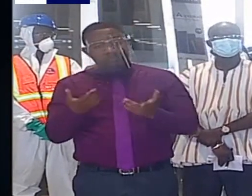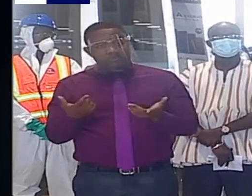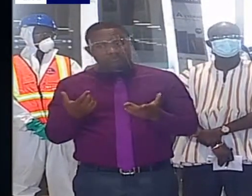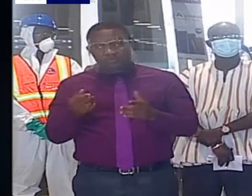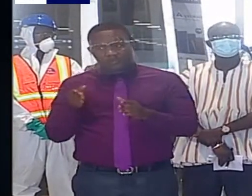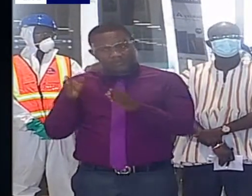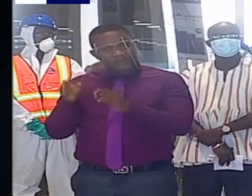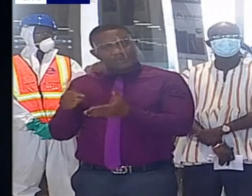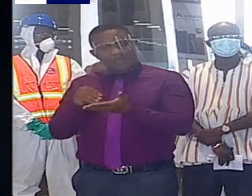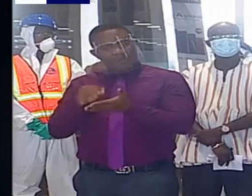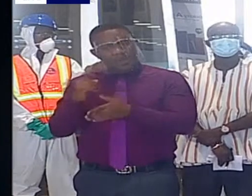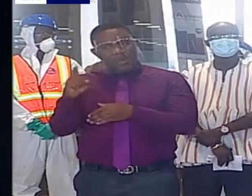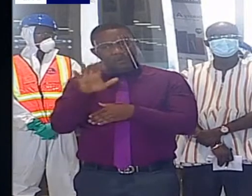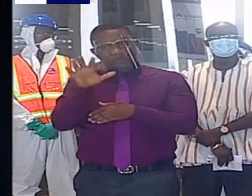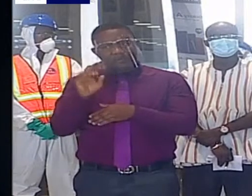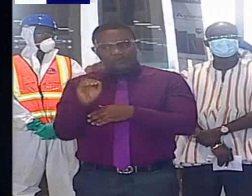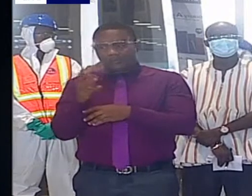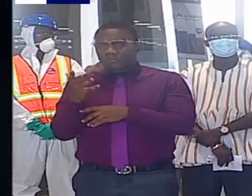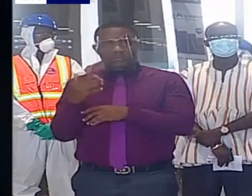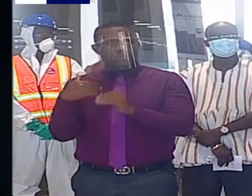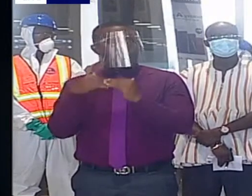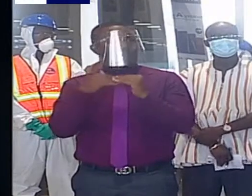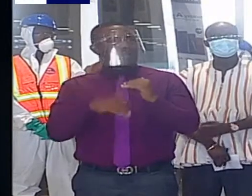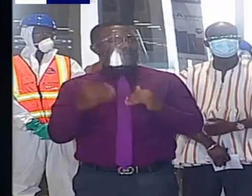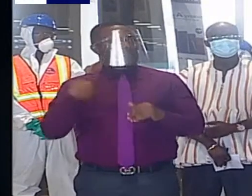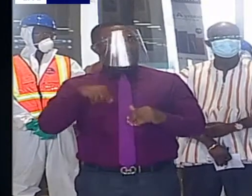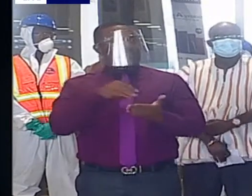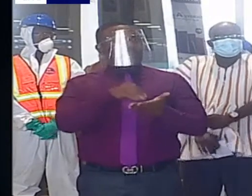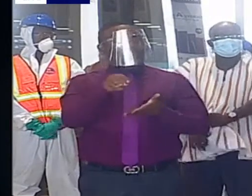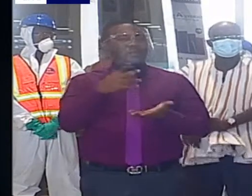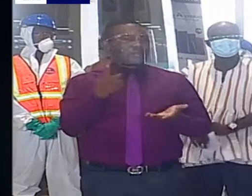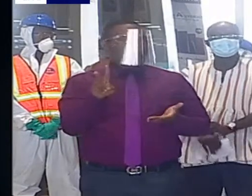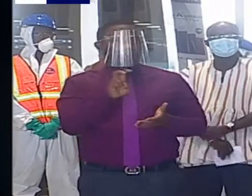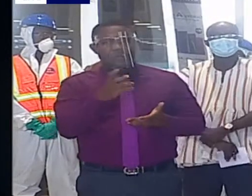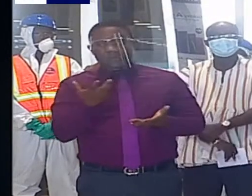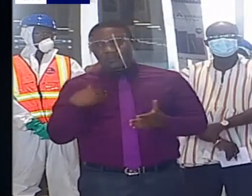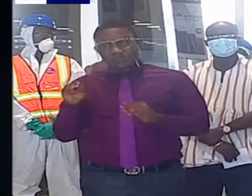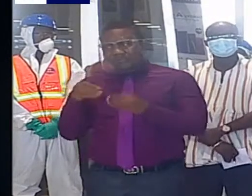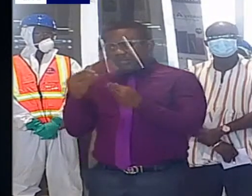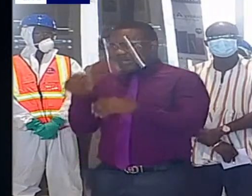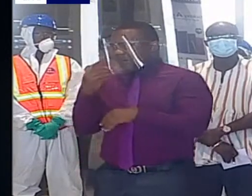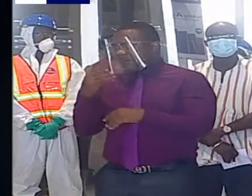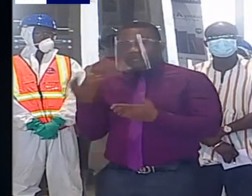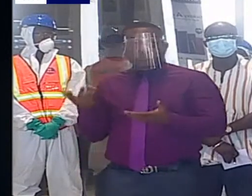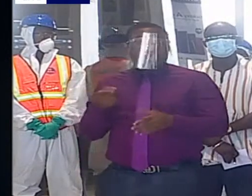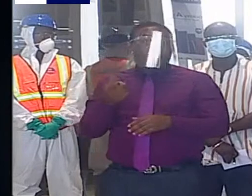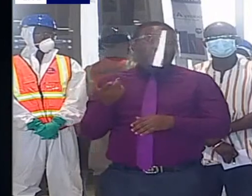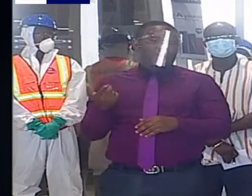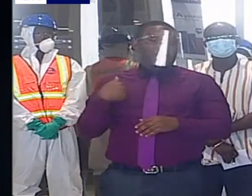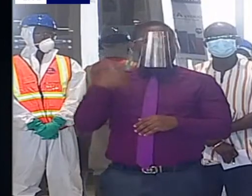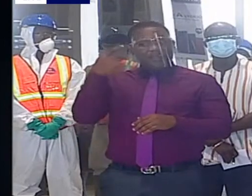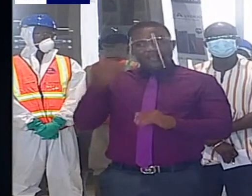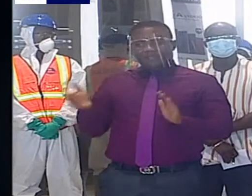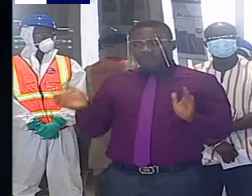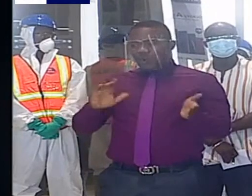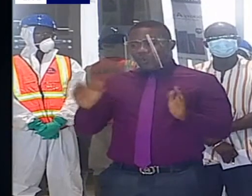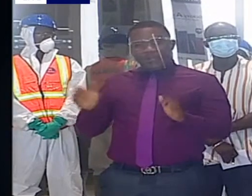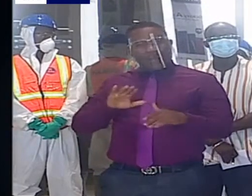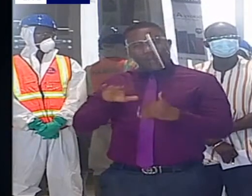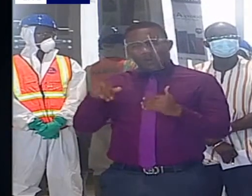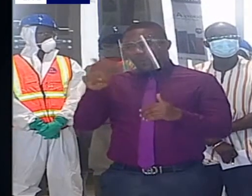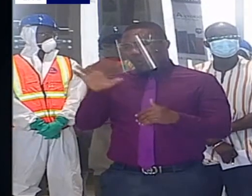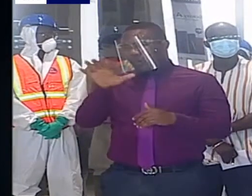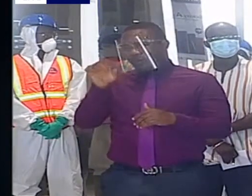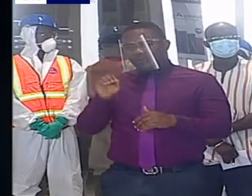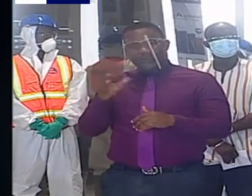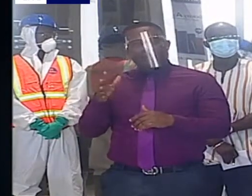pay $150, which is less than what we paid, and we fare them as well. I think it is a very good bargaining. If you